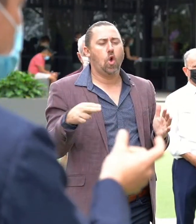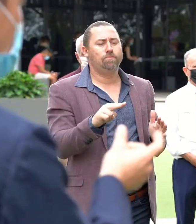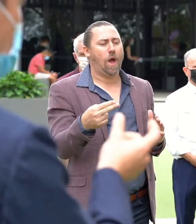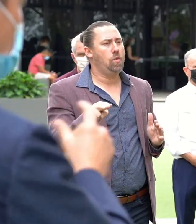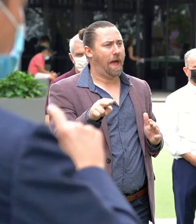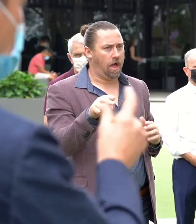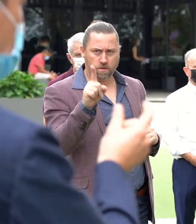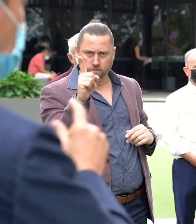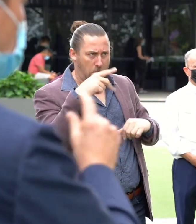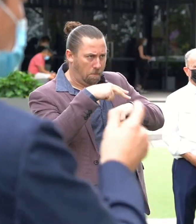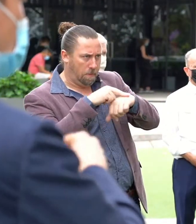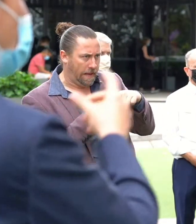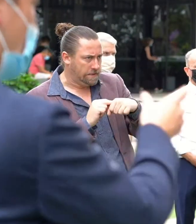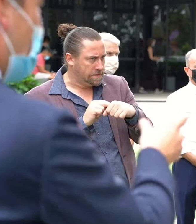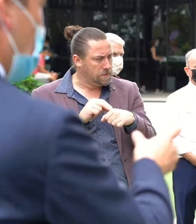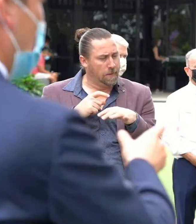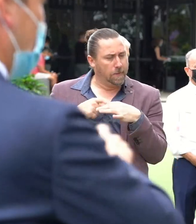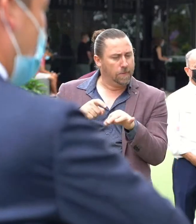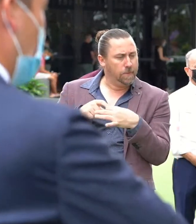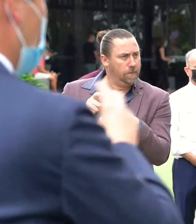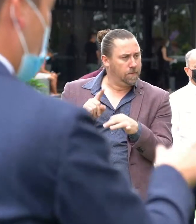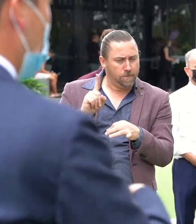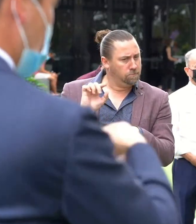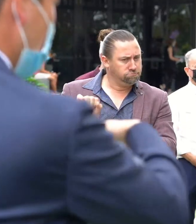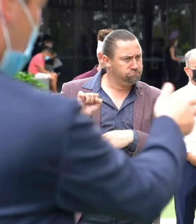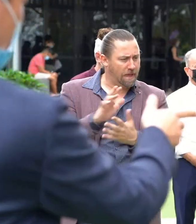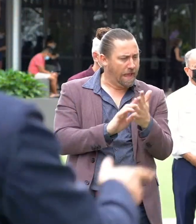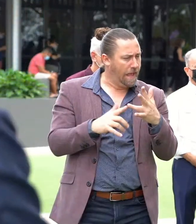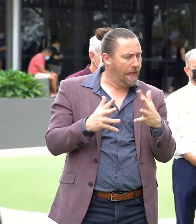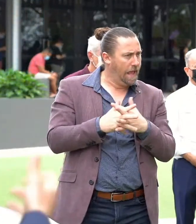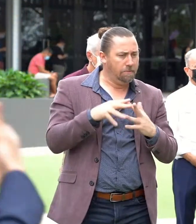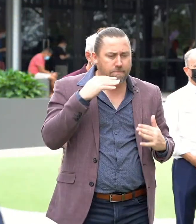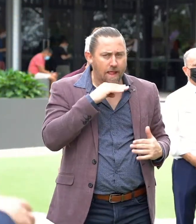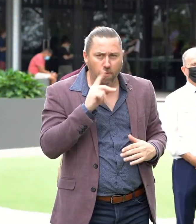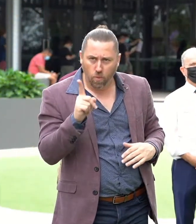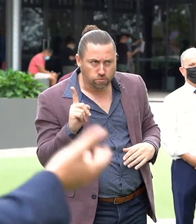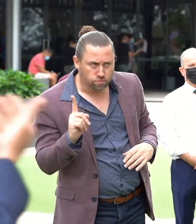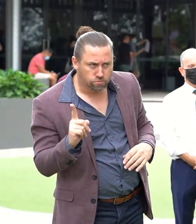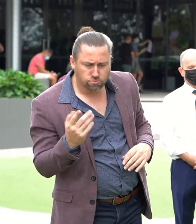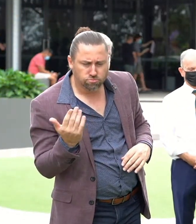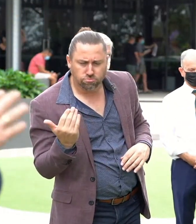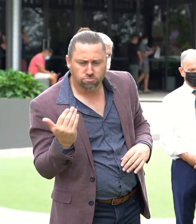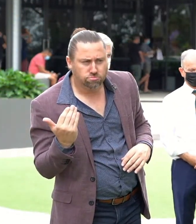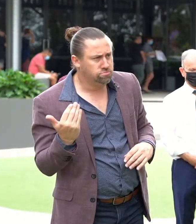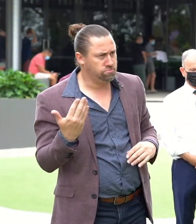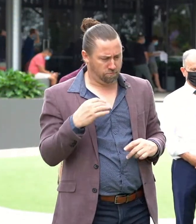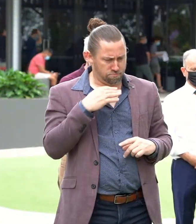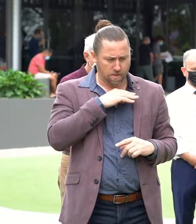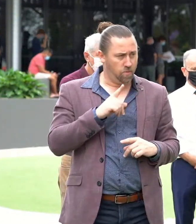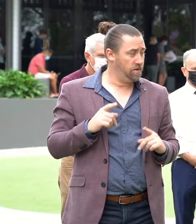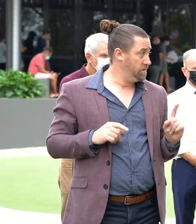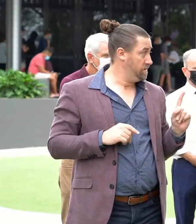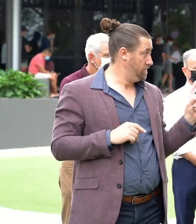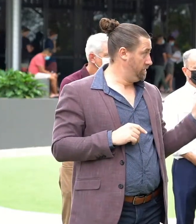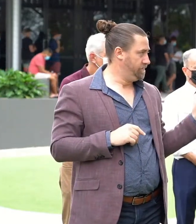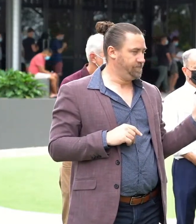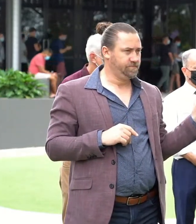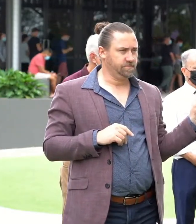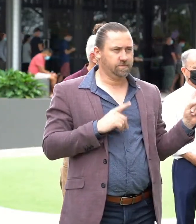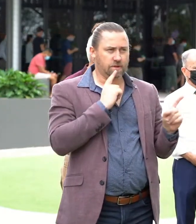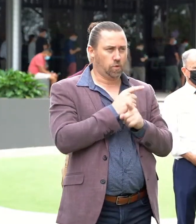police investigation progressing? And now is there any more information Yes. from him as to how we got into Queensland? I might get Dr. Smith